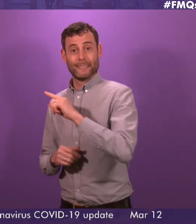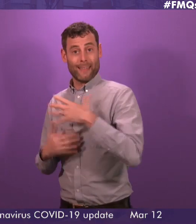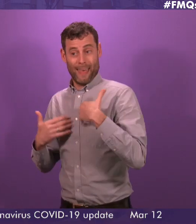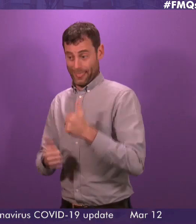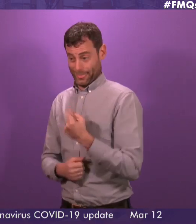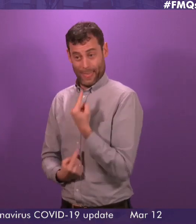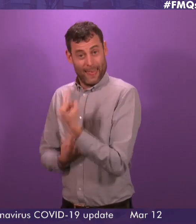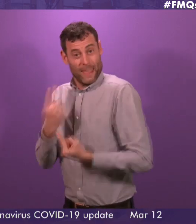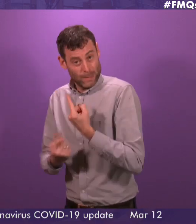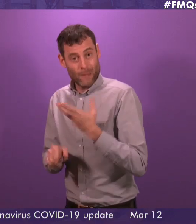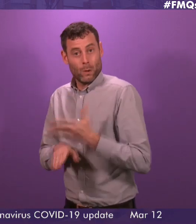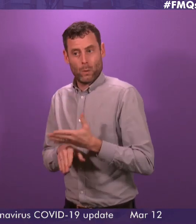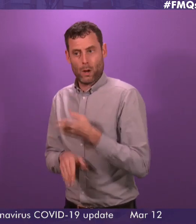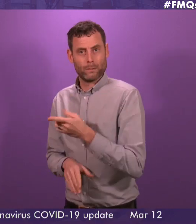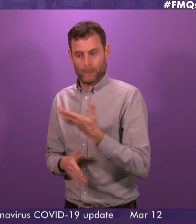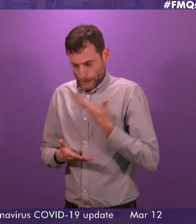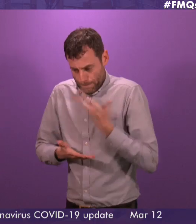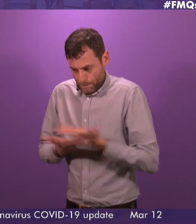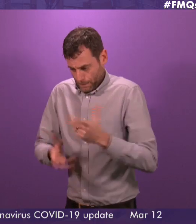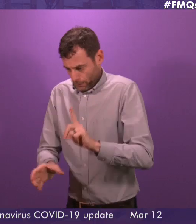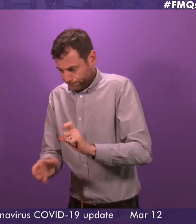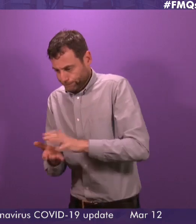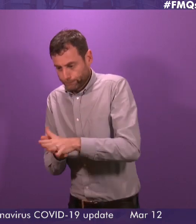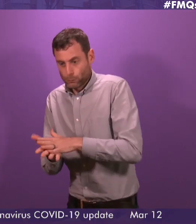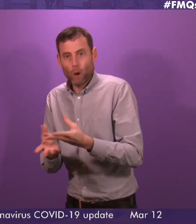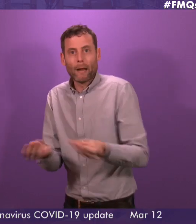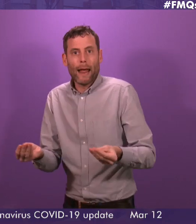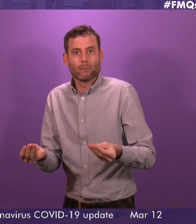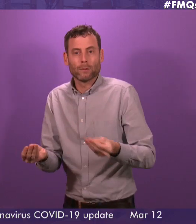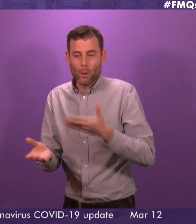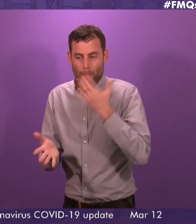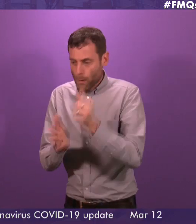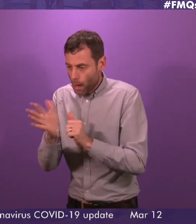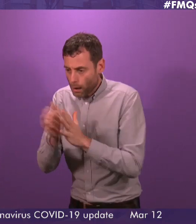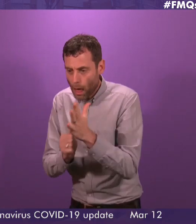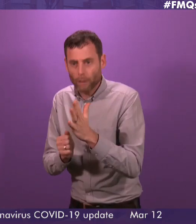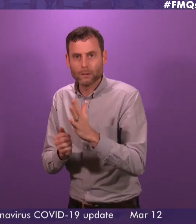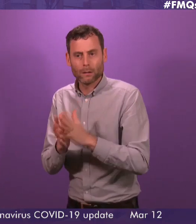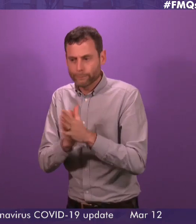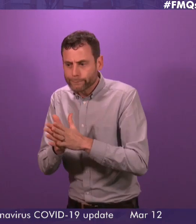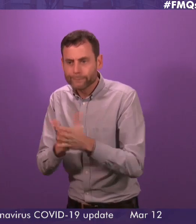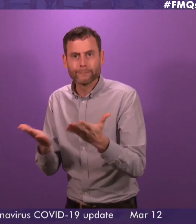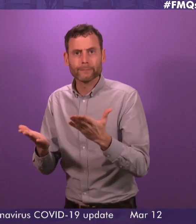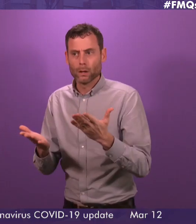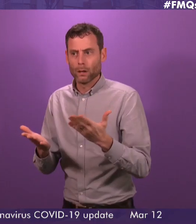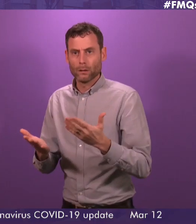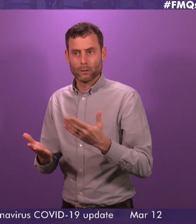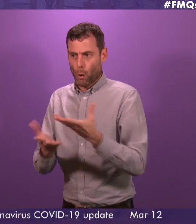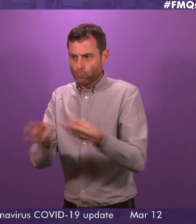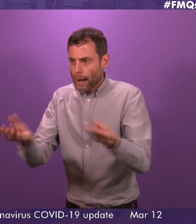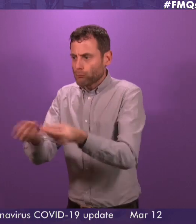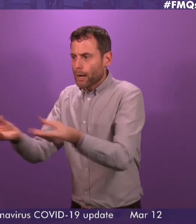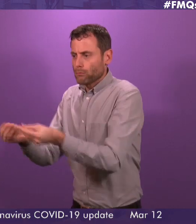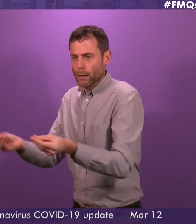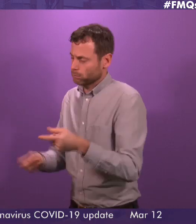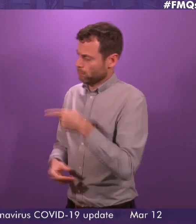gel and wipes and other basic equipment, including gloves. So what is the government doing to respond to these concerns which have been raised by other members, and